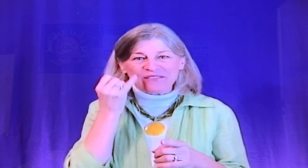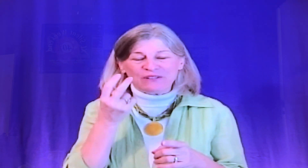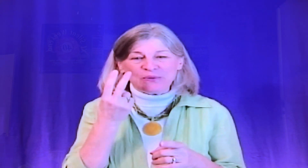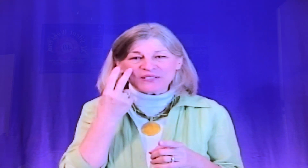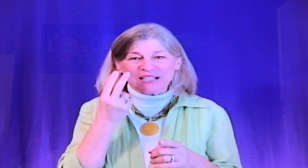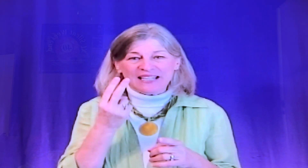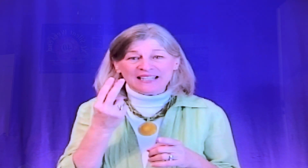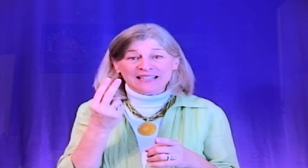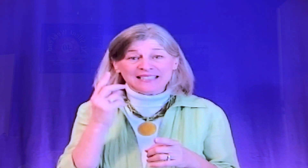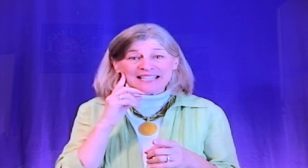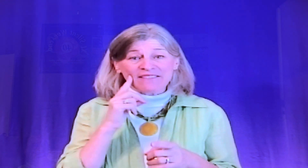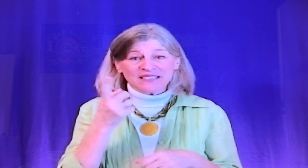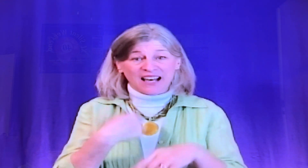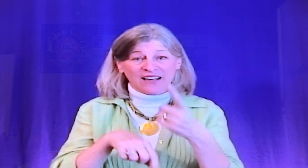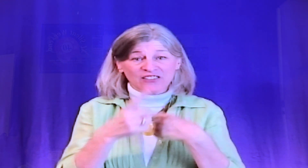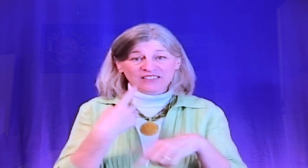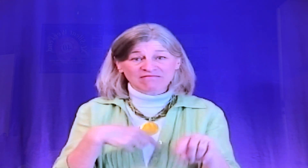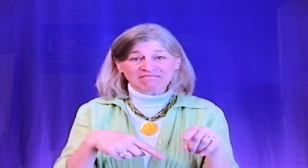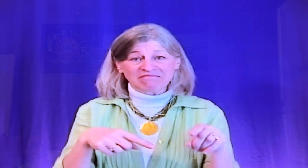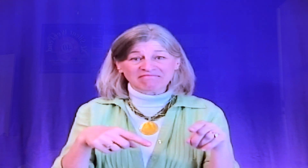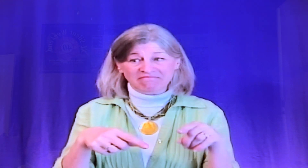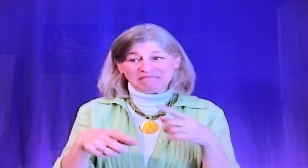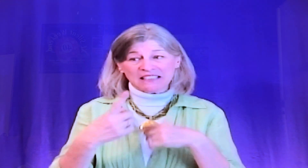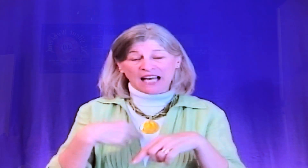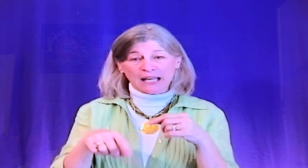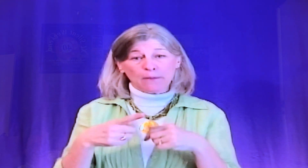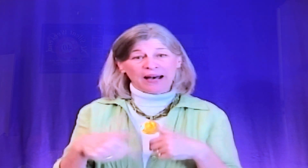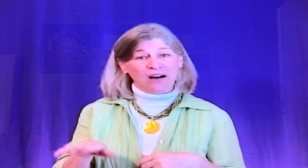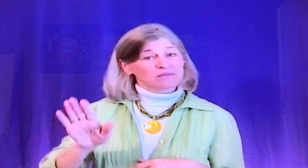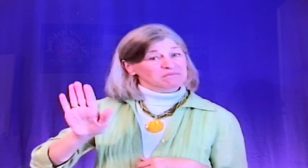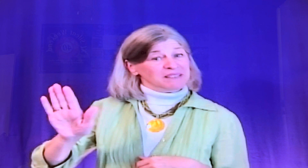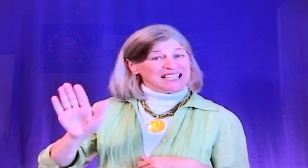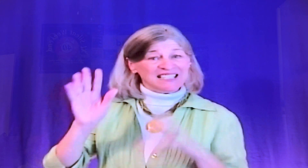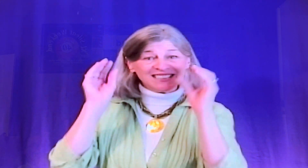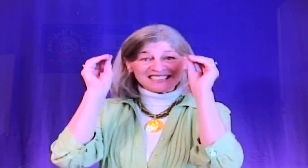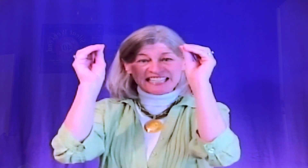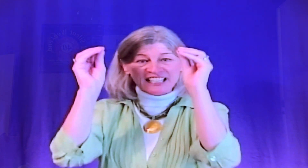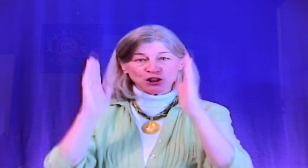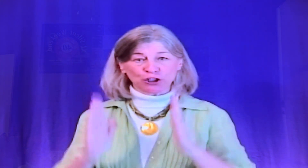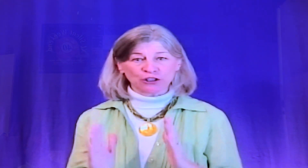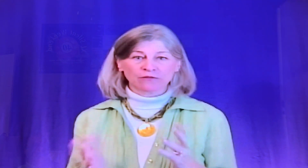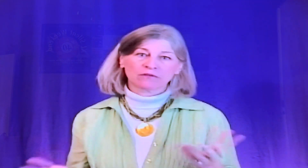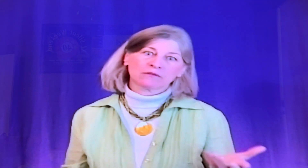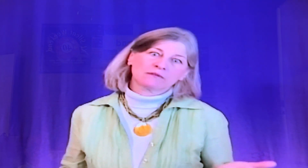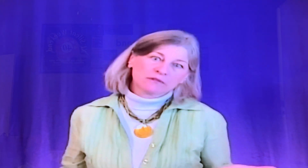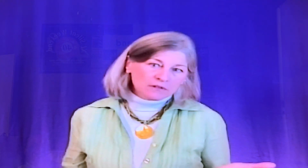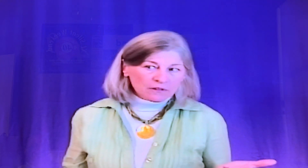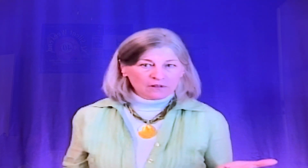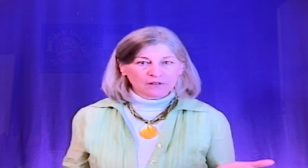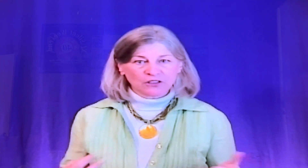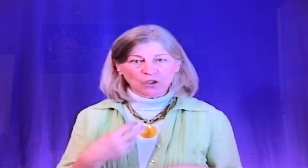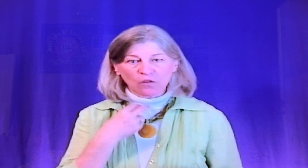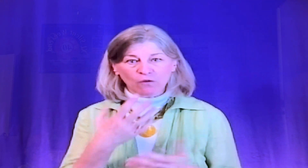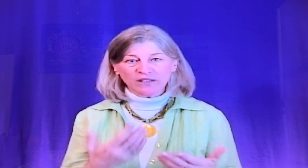you see the deaf signer signing about his teacher, so the voicer's